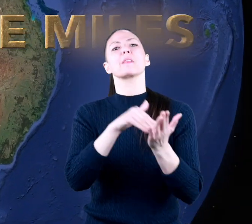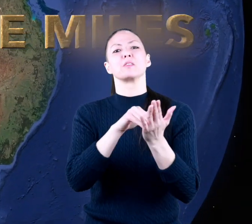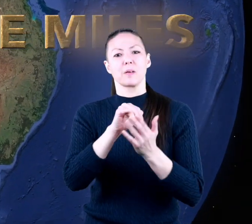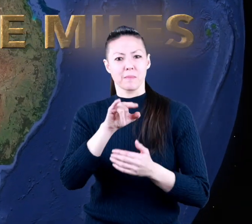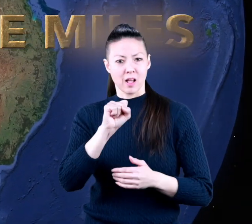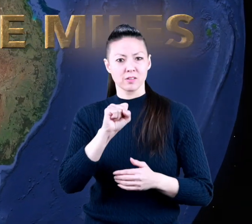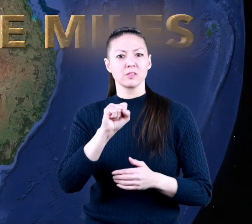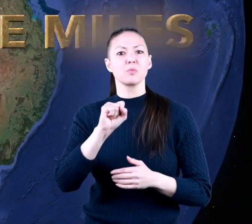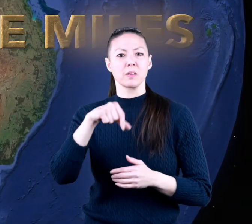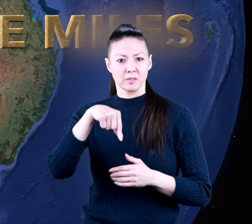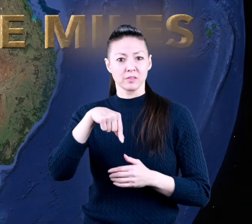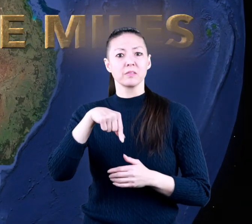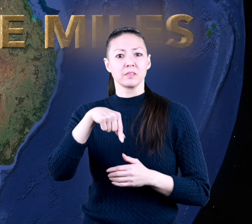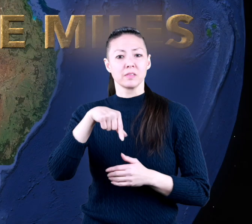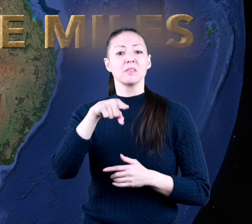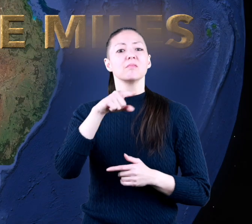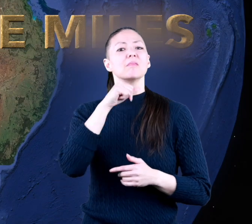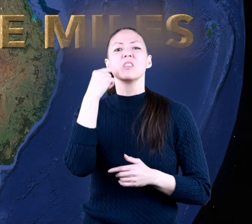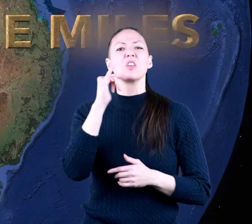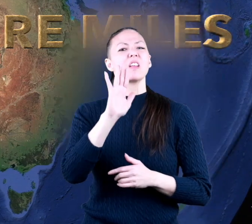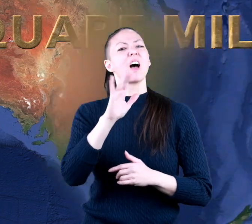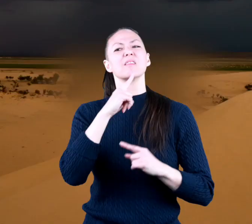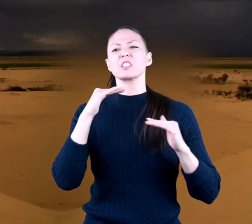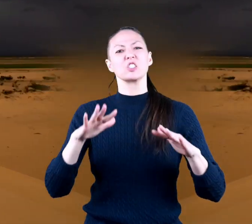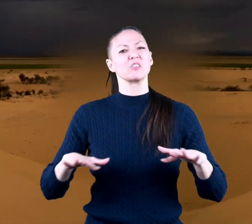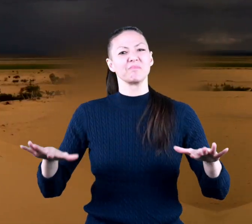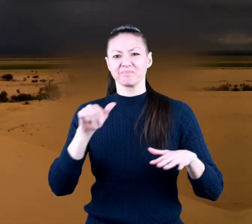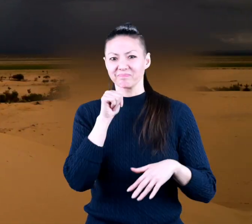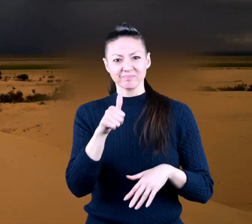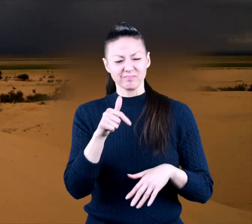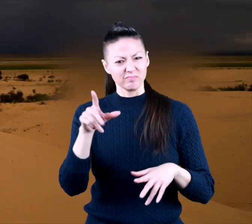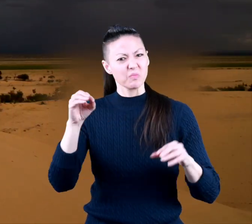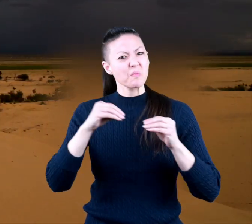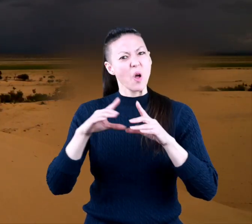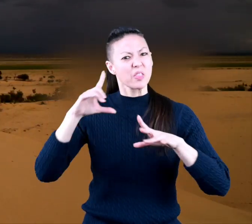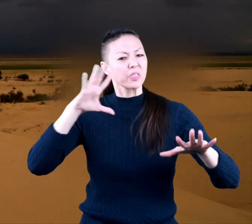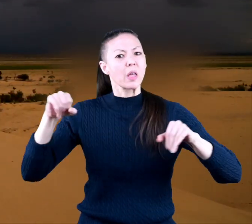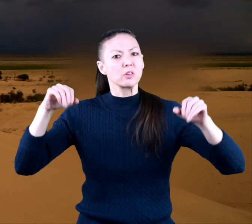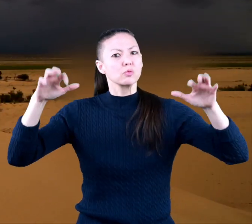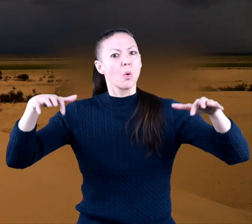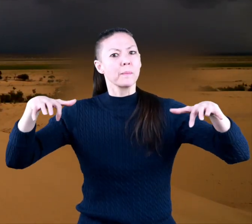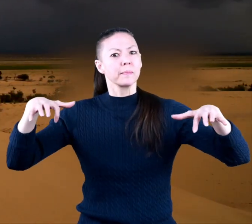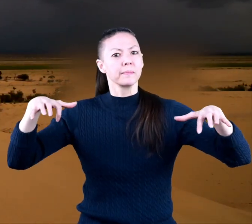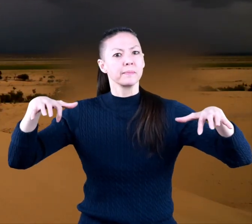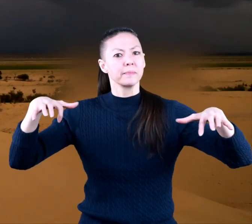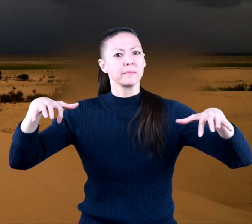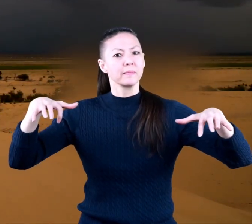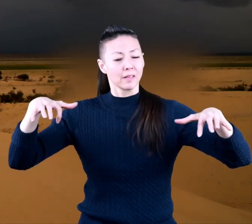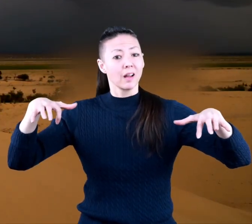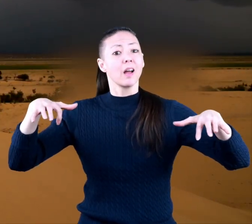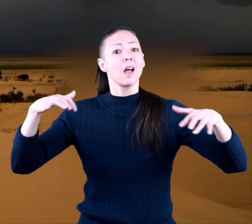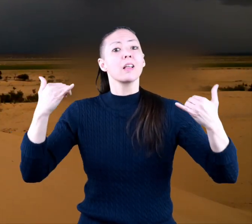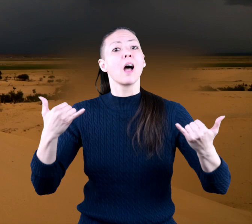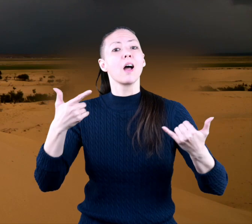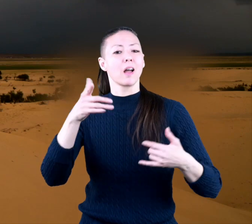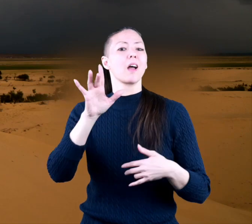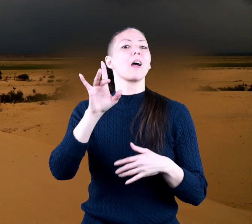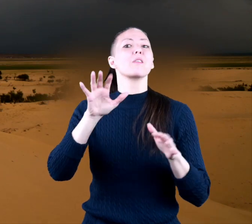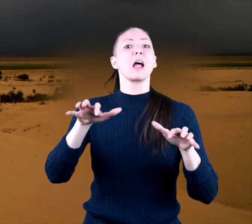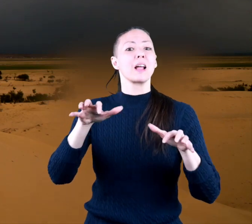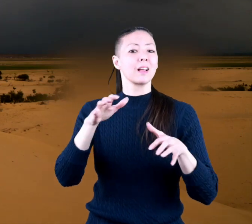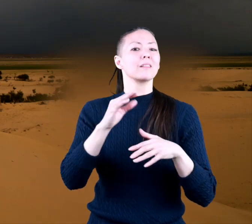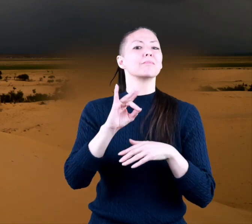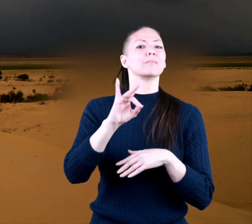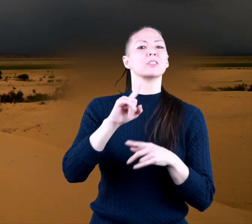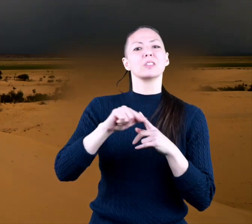square miles and does not look like your typical desert. They actually have thunderstorms there, which give the desert